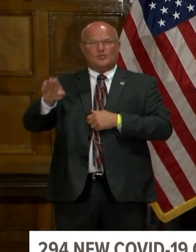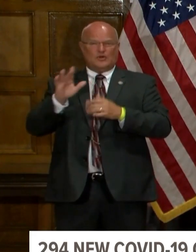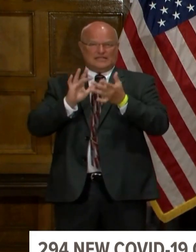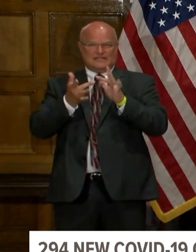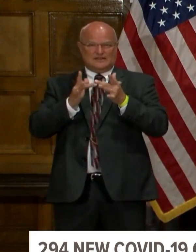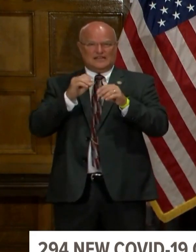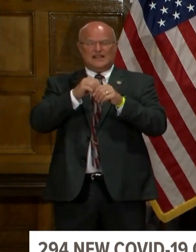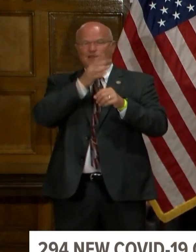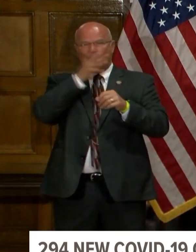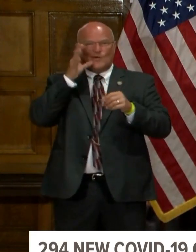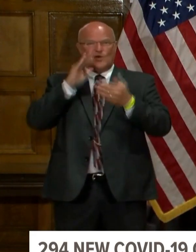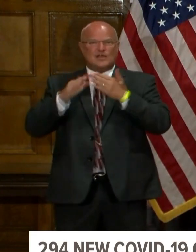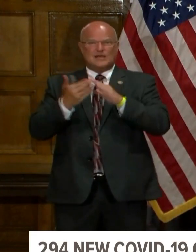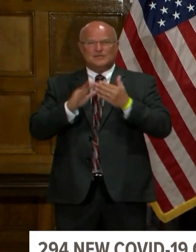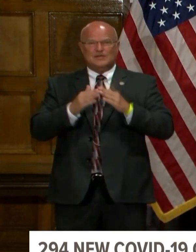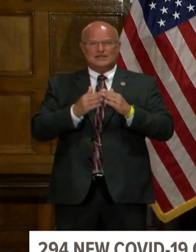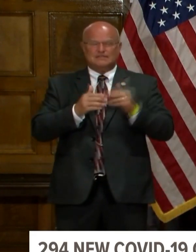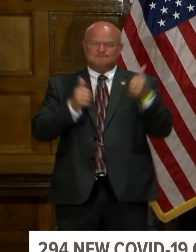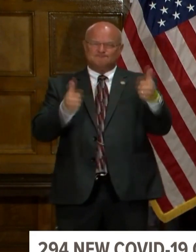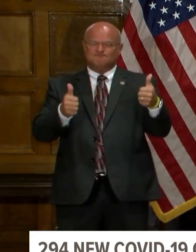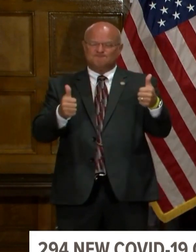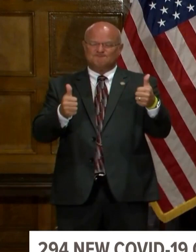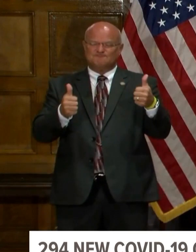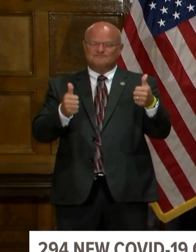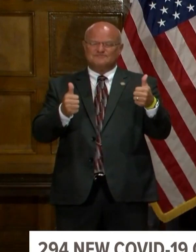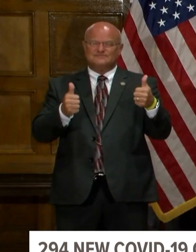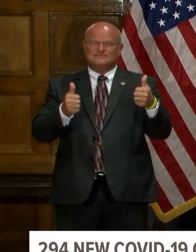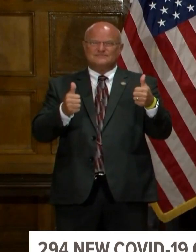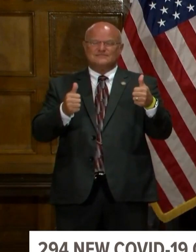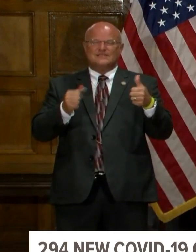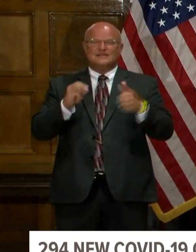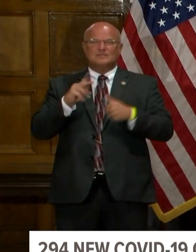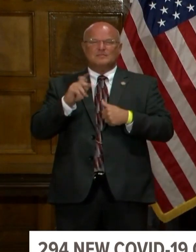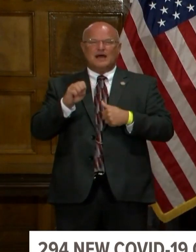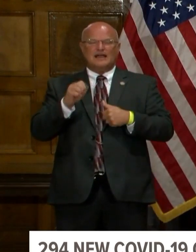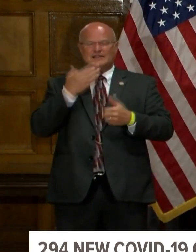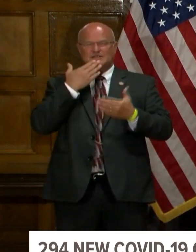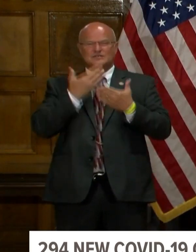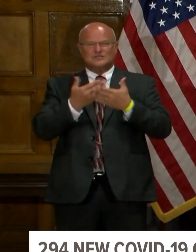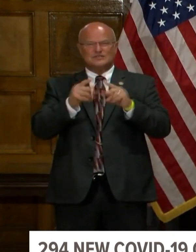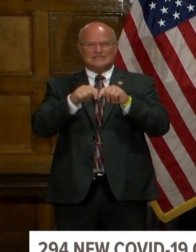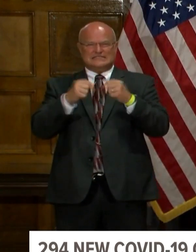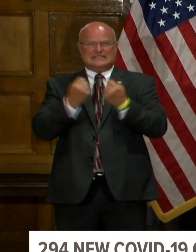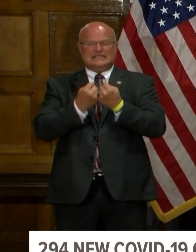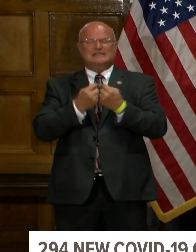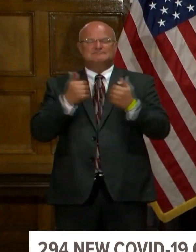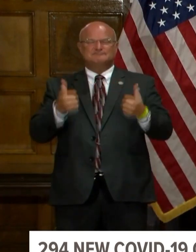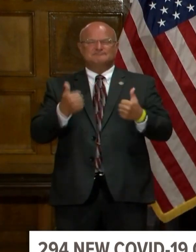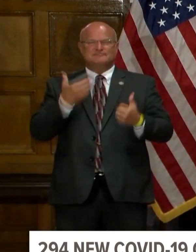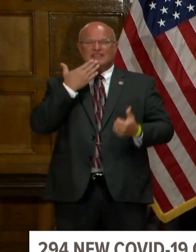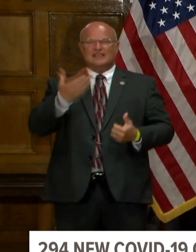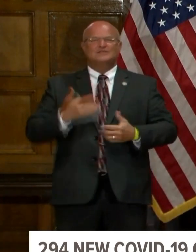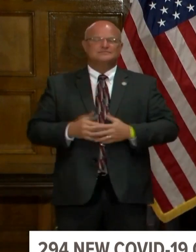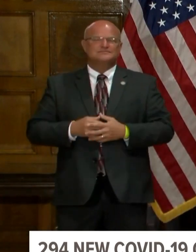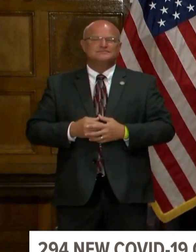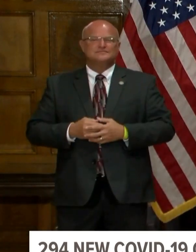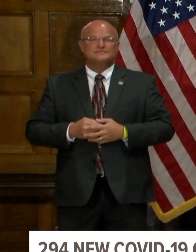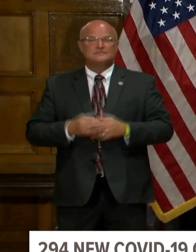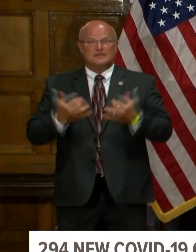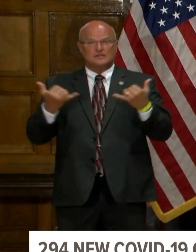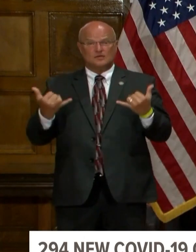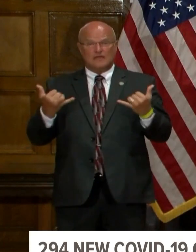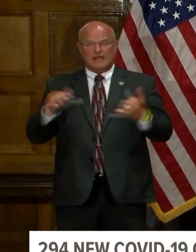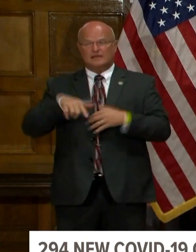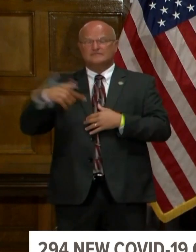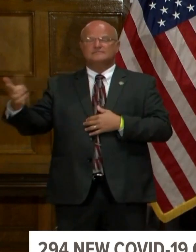rural communities. Mike, good job by your team on getting those grants out and making that a successful program. With